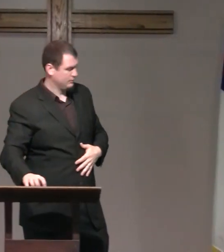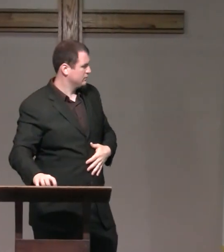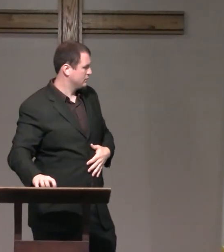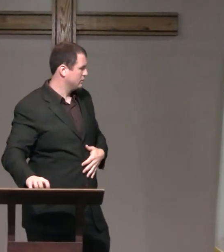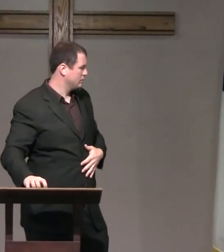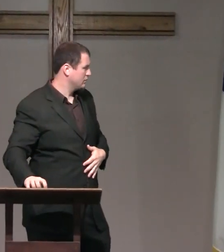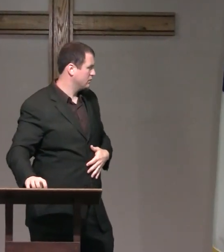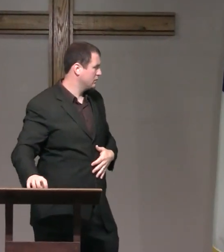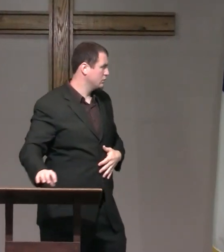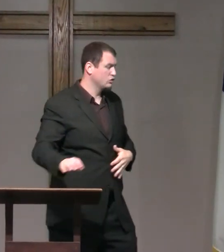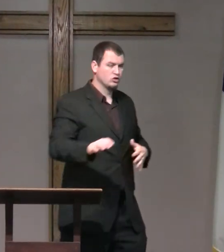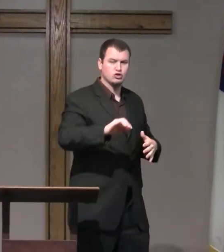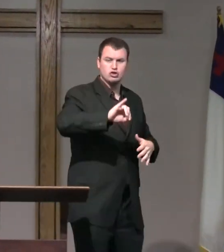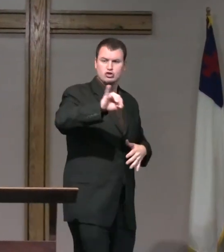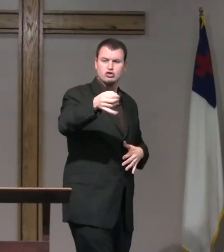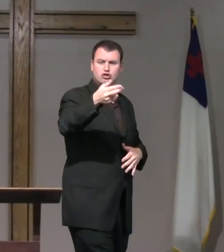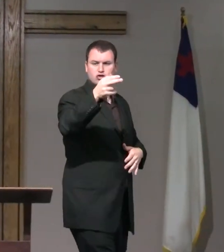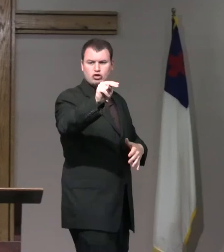chapter 13.